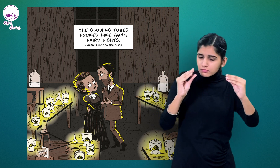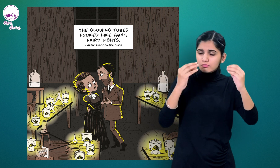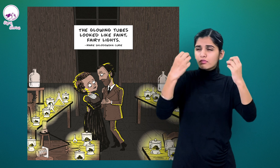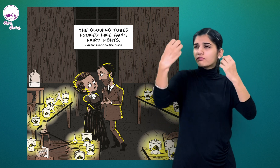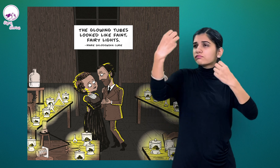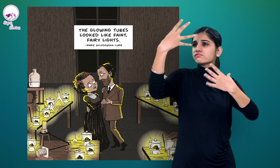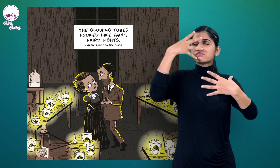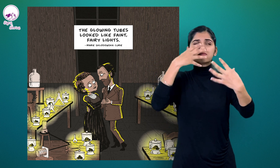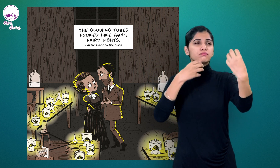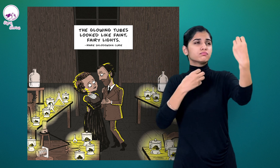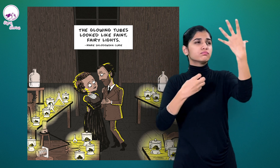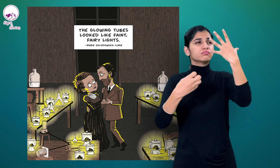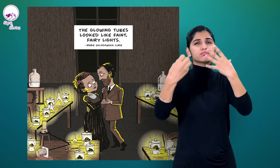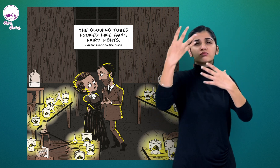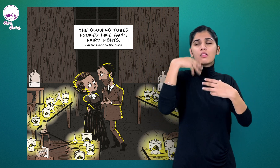lights.